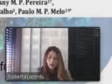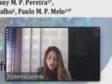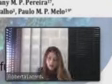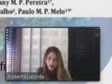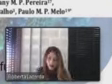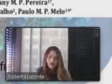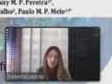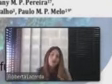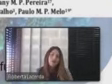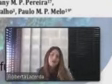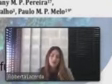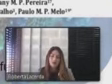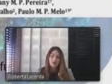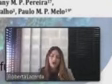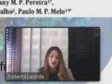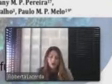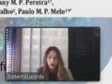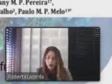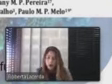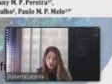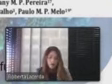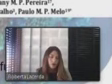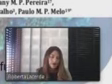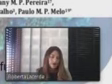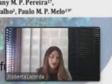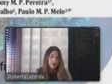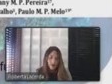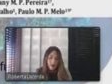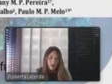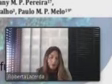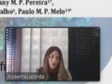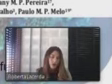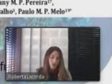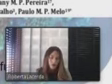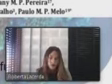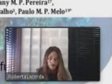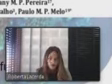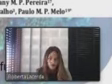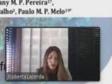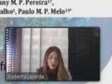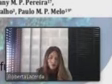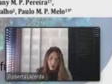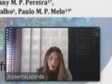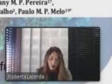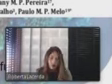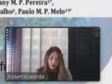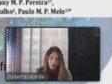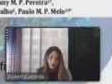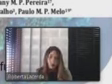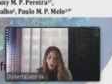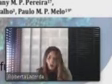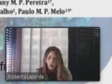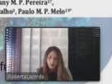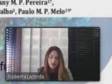and successful initiative of corticosteroids and anticoagulant use, especially when